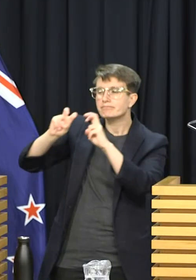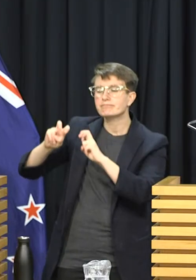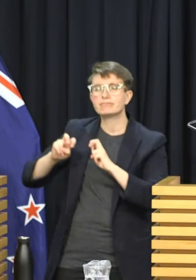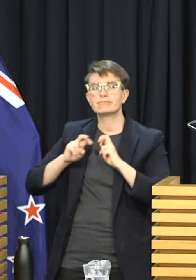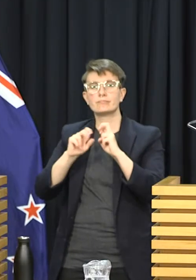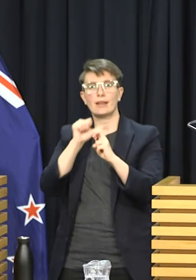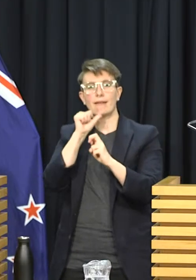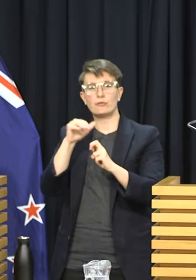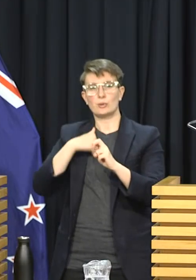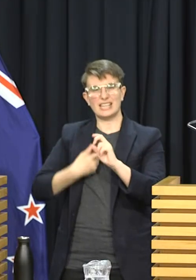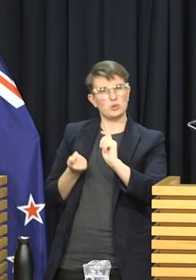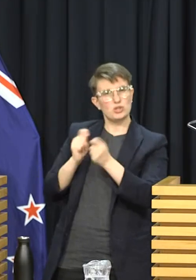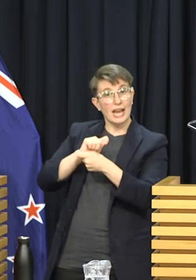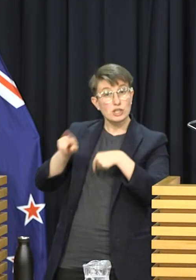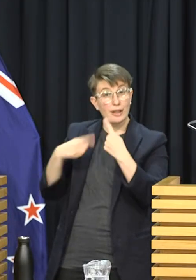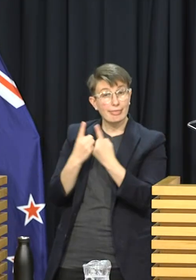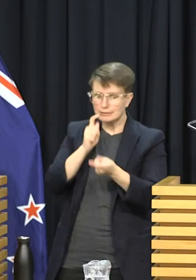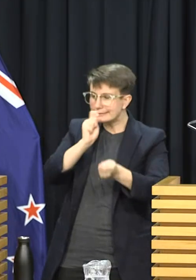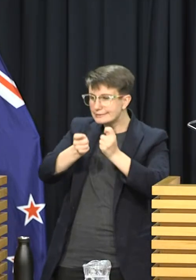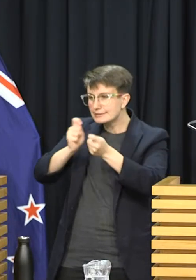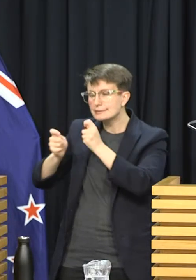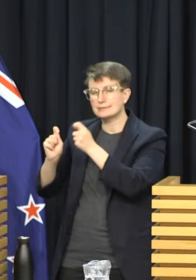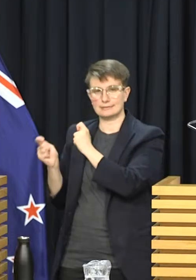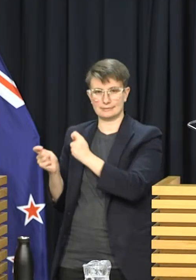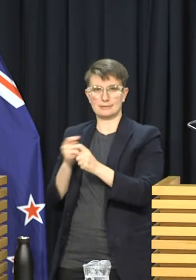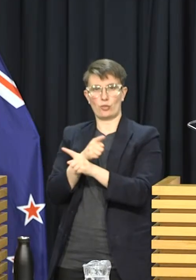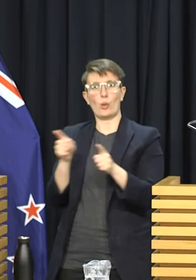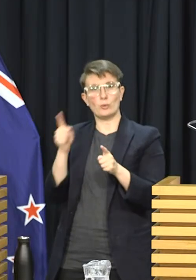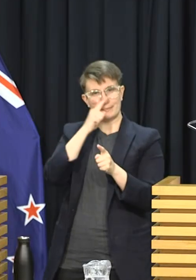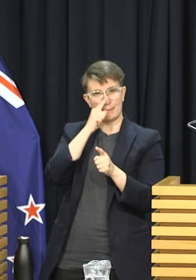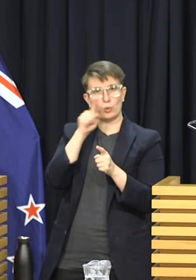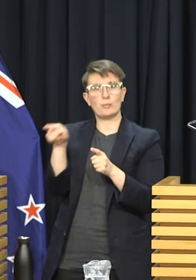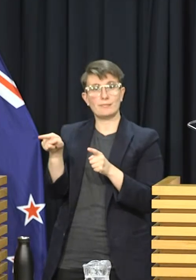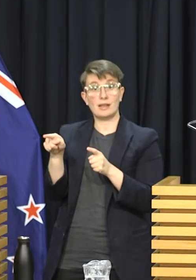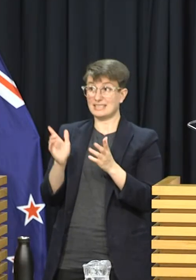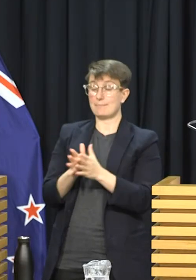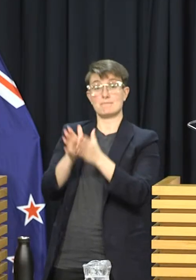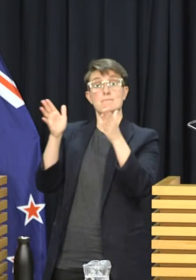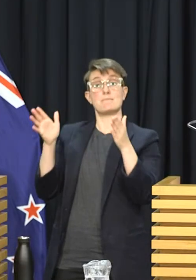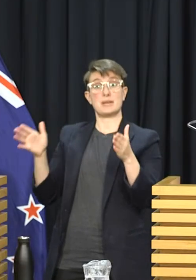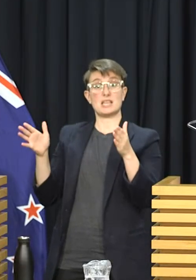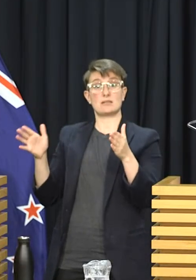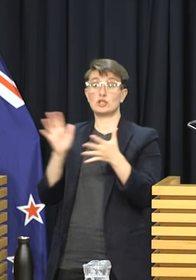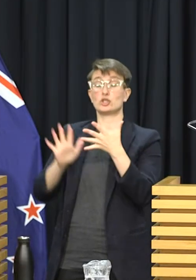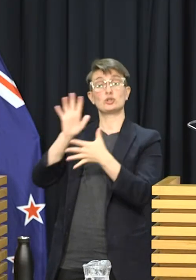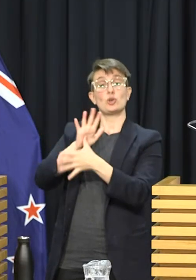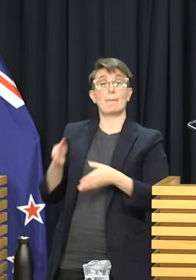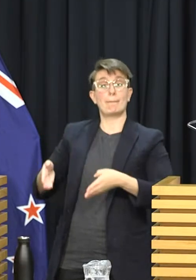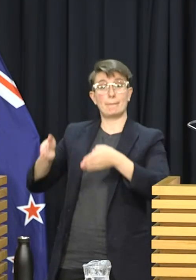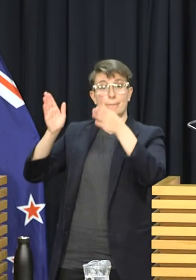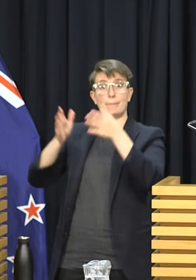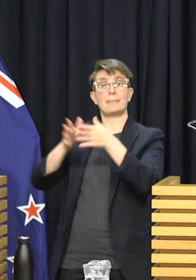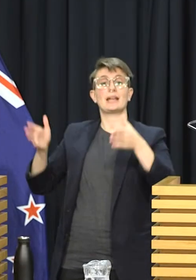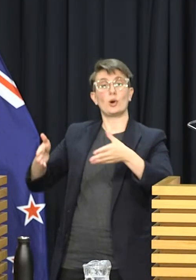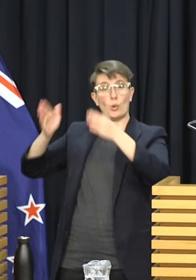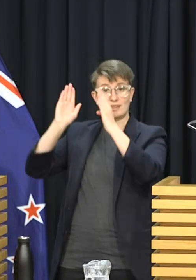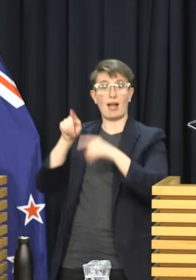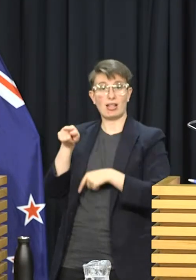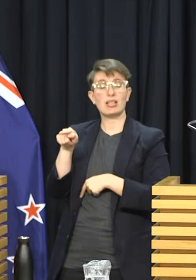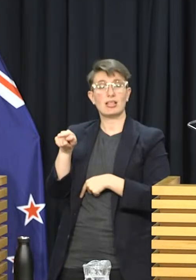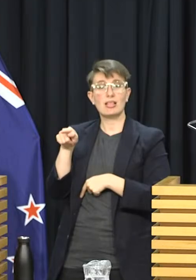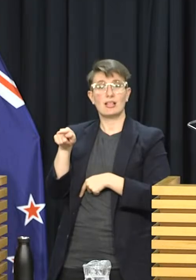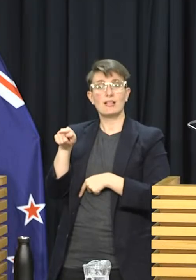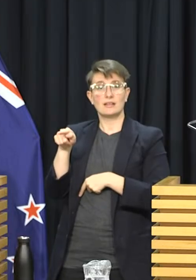there. The Grand Millennium is one of our biggest, it is our biggest, in fact, managed isolation facility. It's served us very well. We haven't